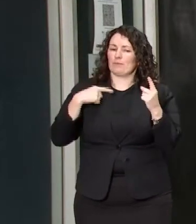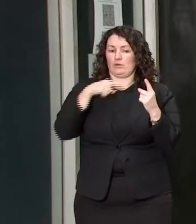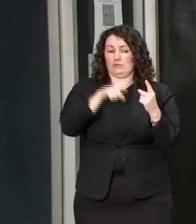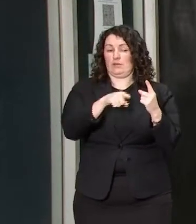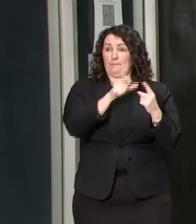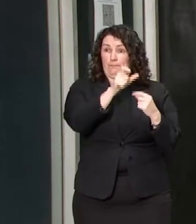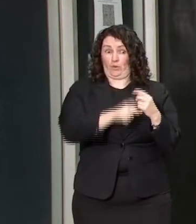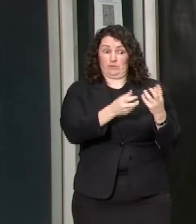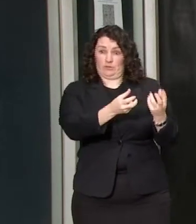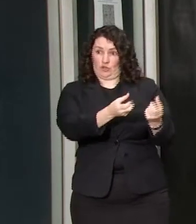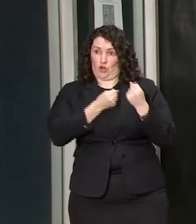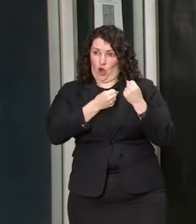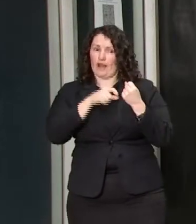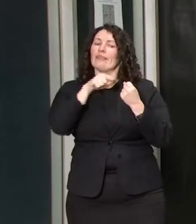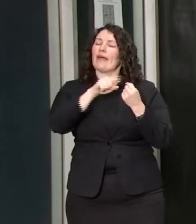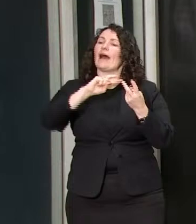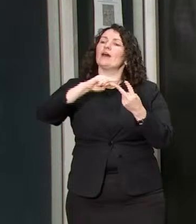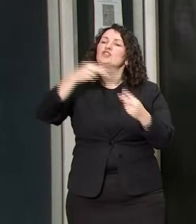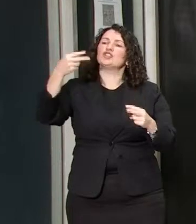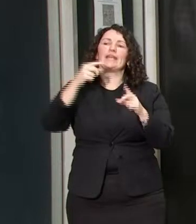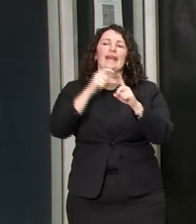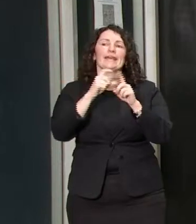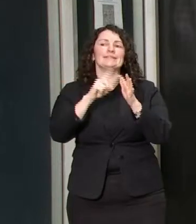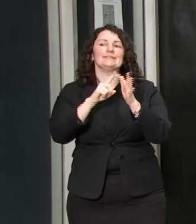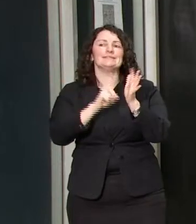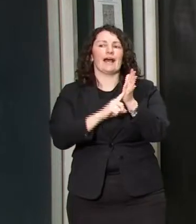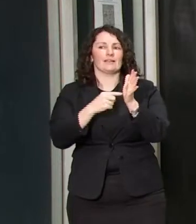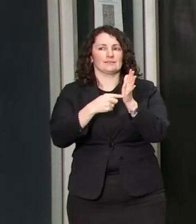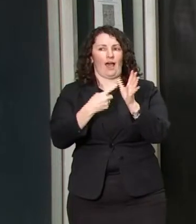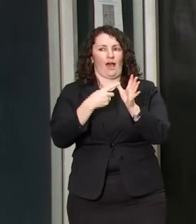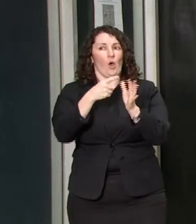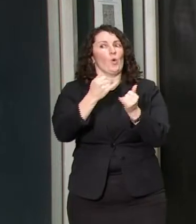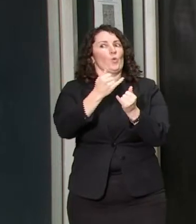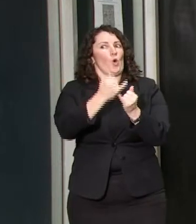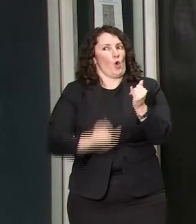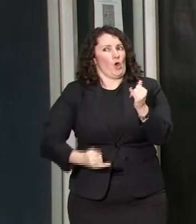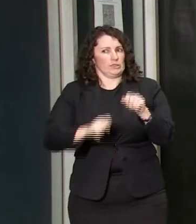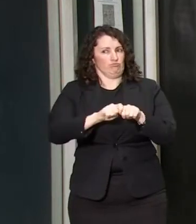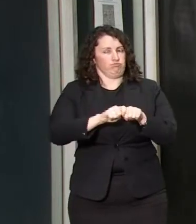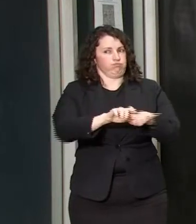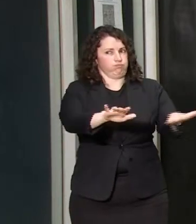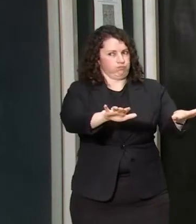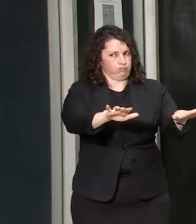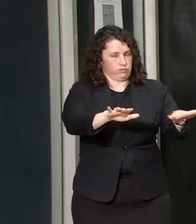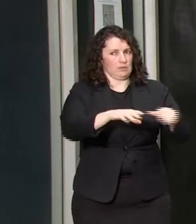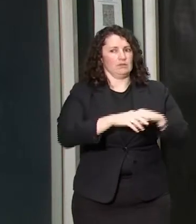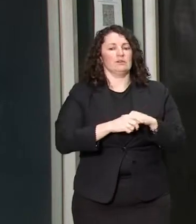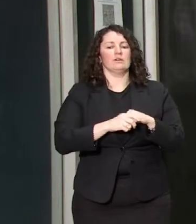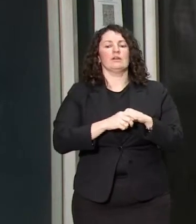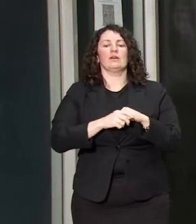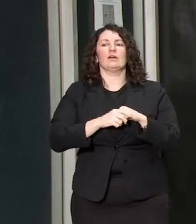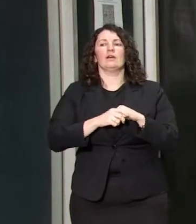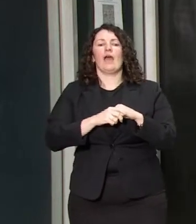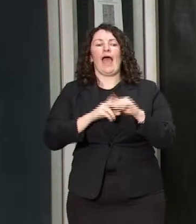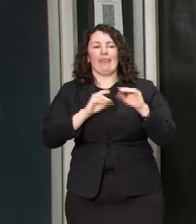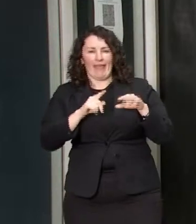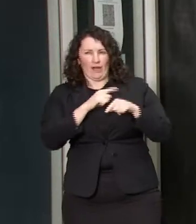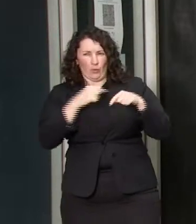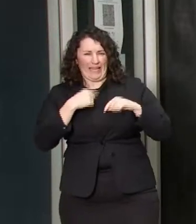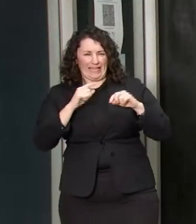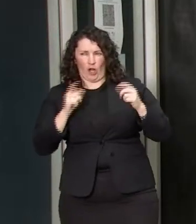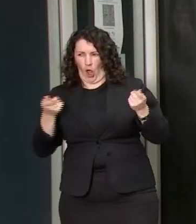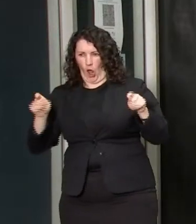a period of time prior to which it hasn't been in the community. We're looking at a couple of weeks of